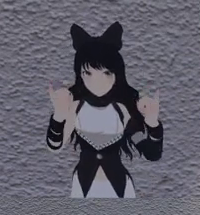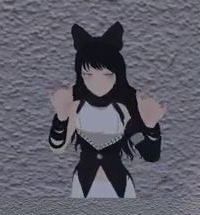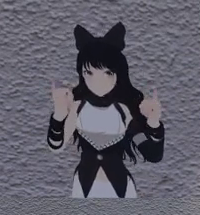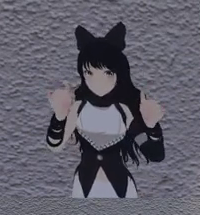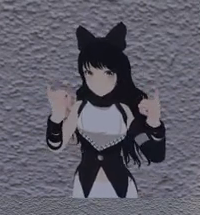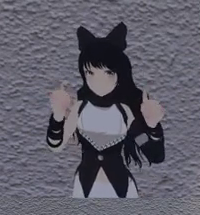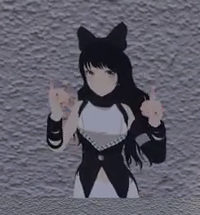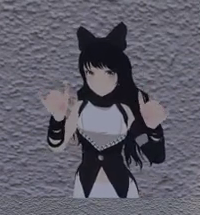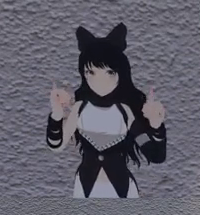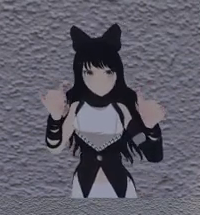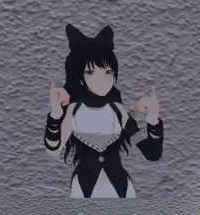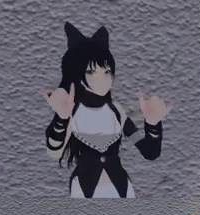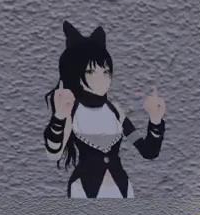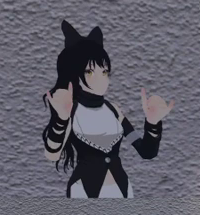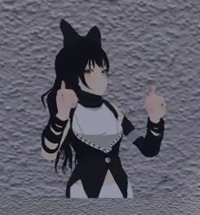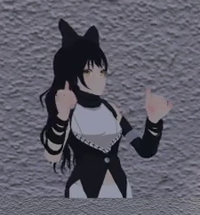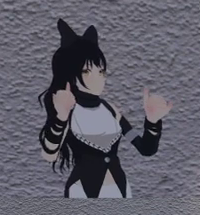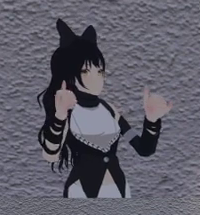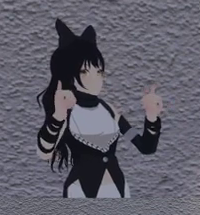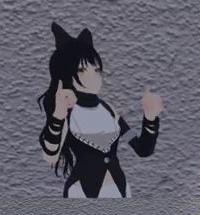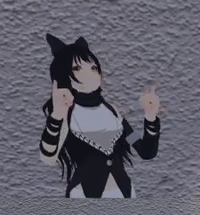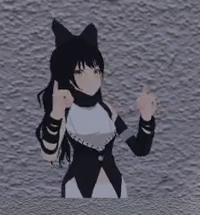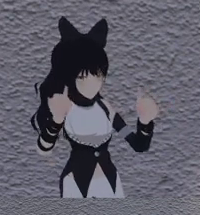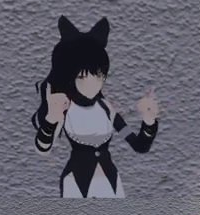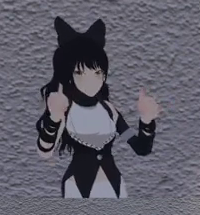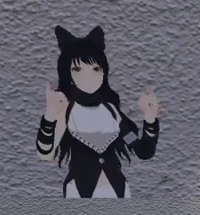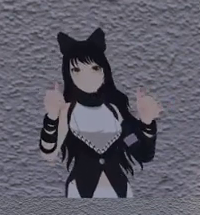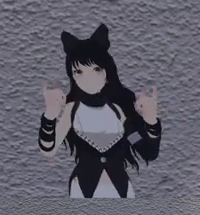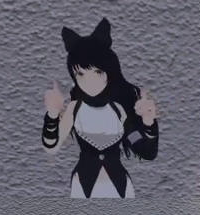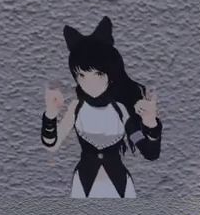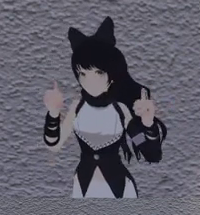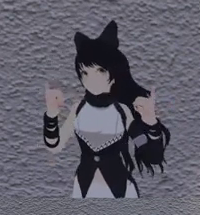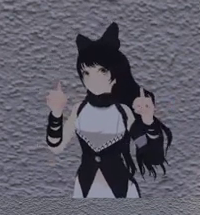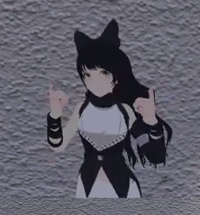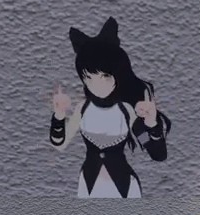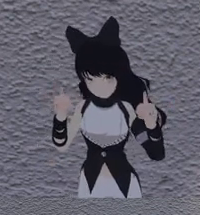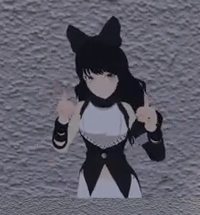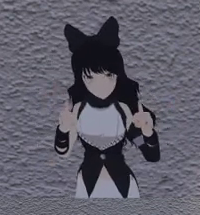Now this sign, play. Play.